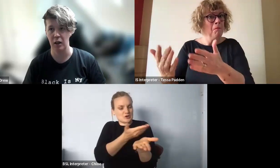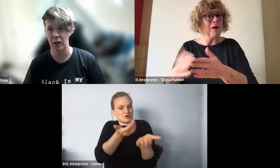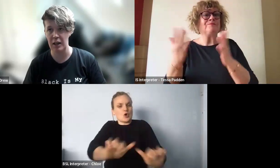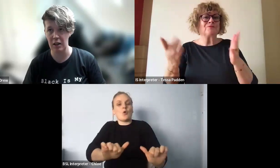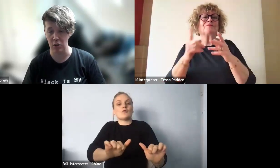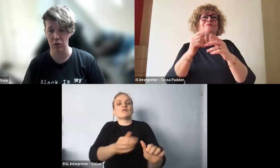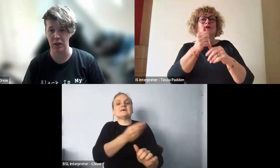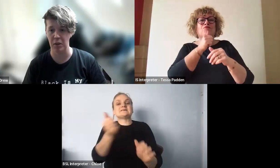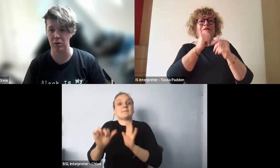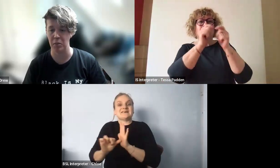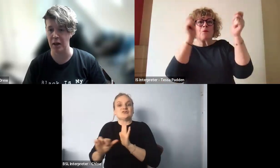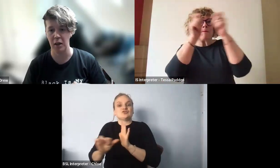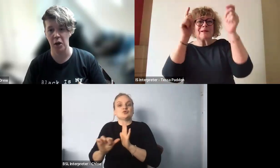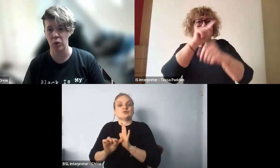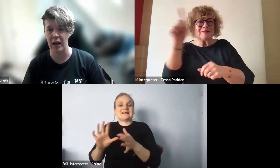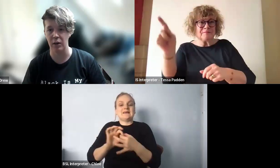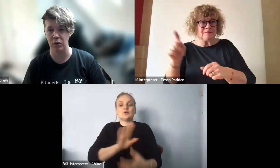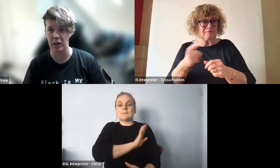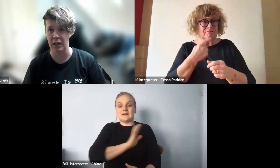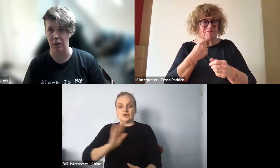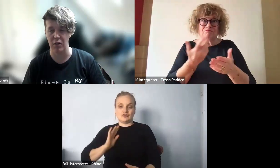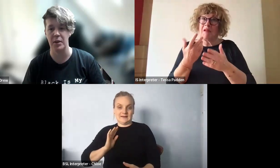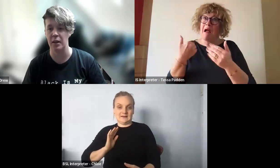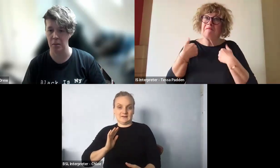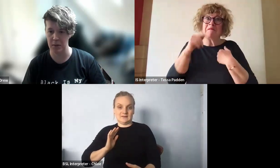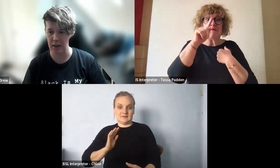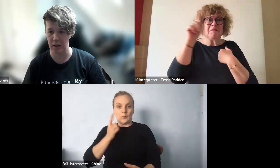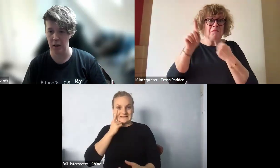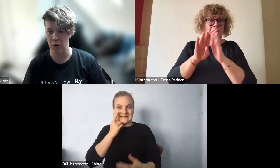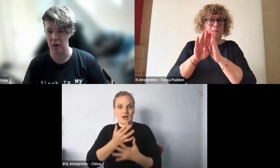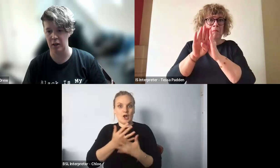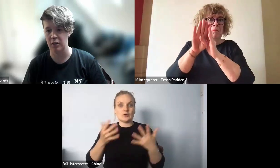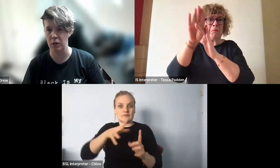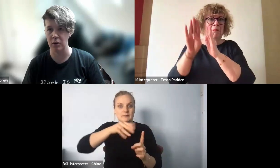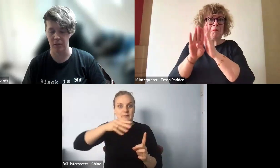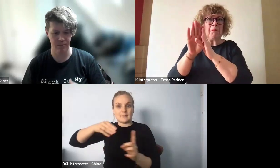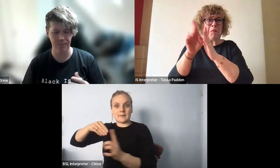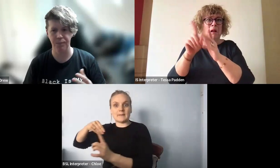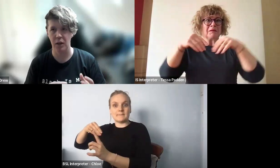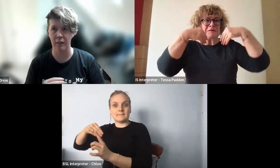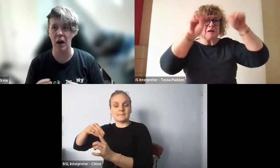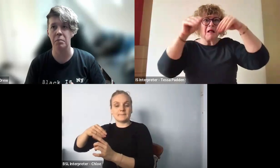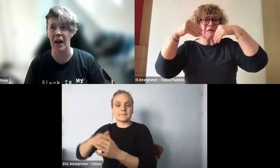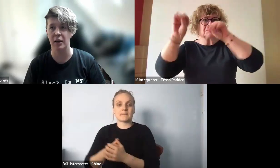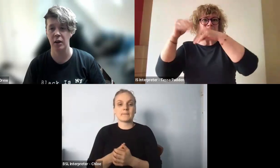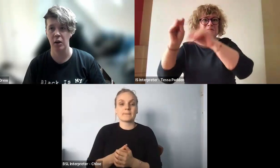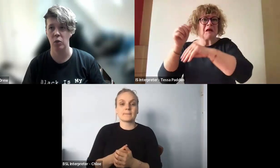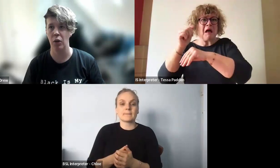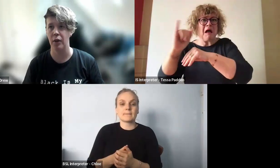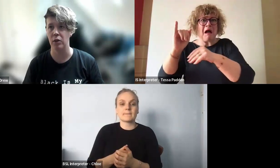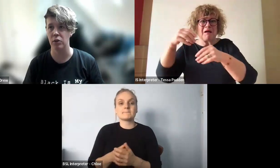pressing issues in the military domain, we're now seeing a rapid uptake. What I'd like to do is kind of